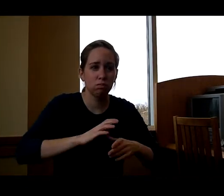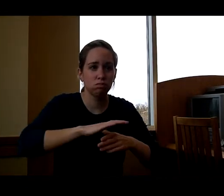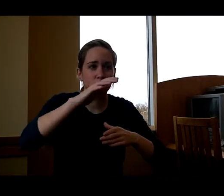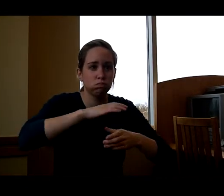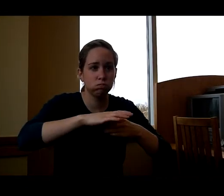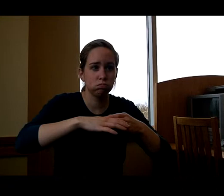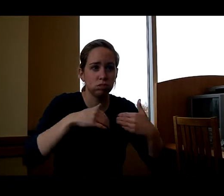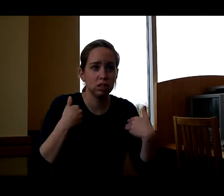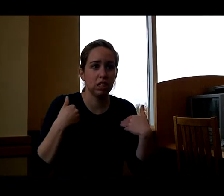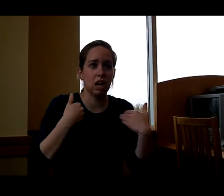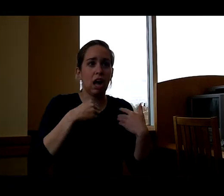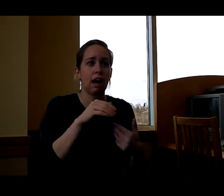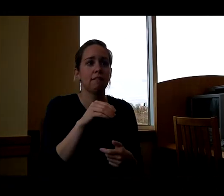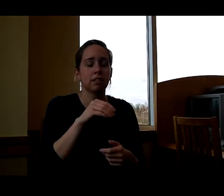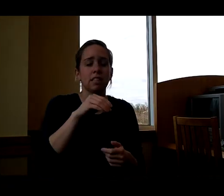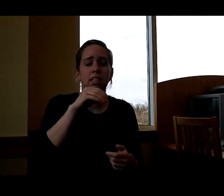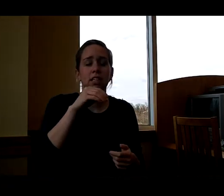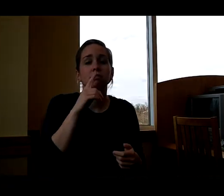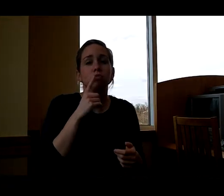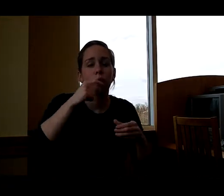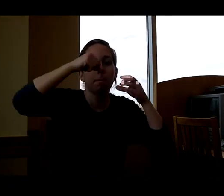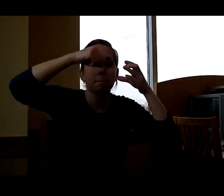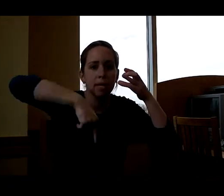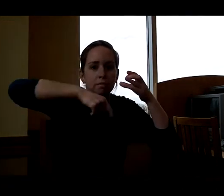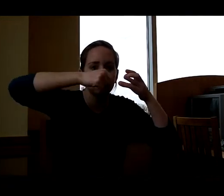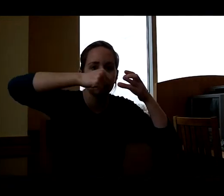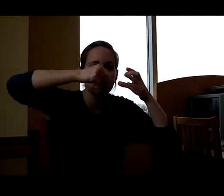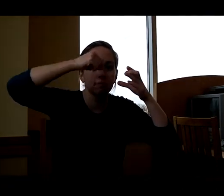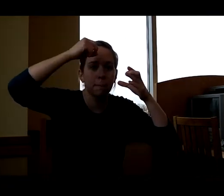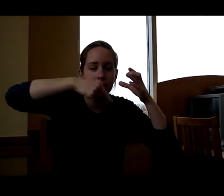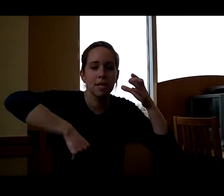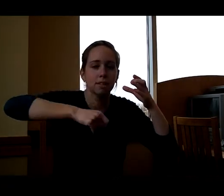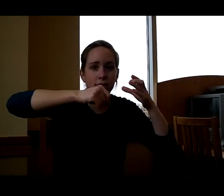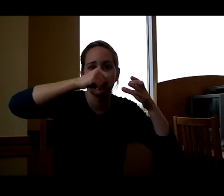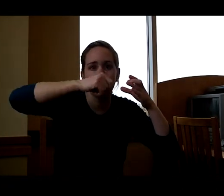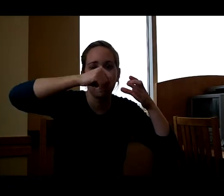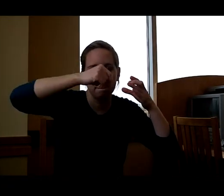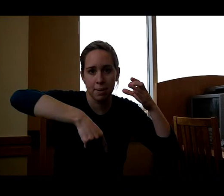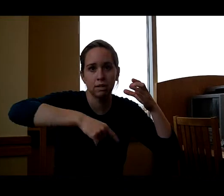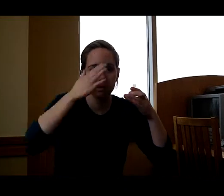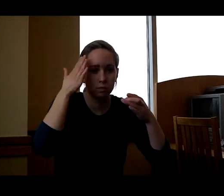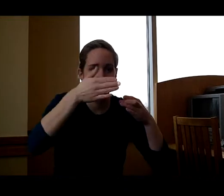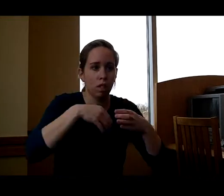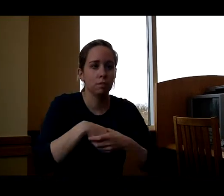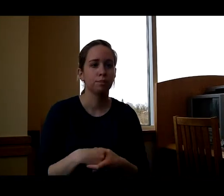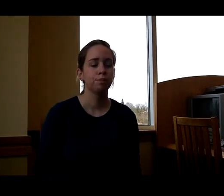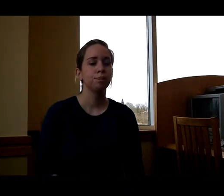So it's only holding a certain amount of water, and eventually it's going to start giving some of that off. Other things you can describe as being